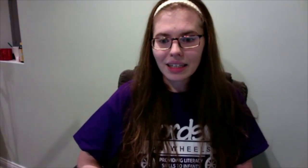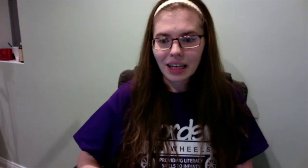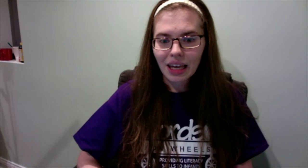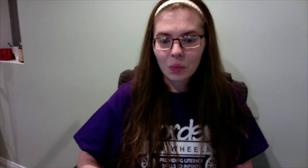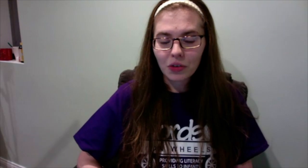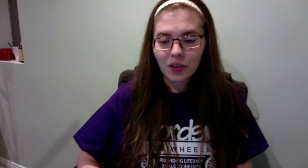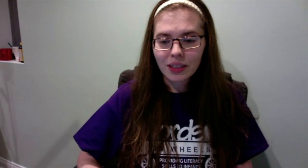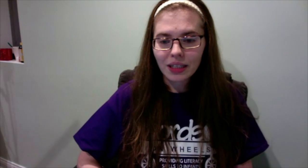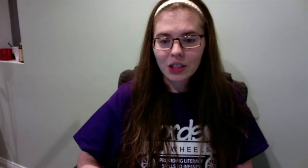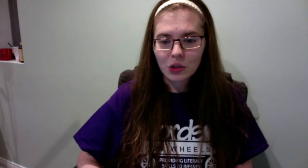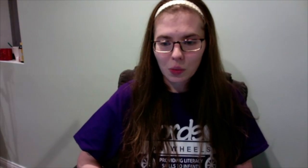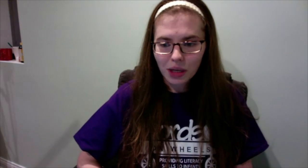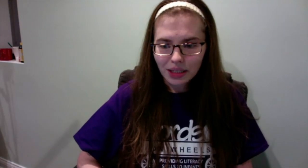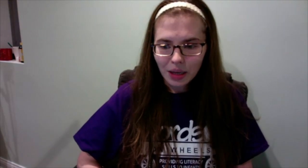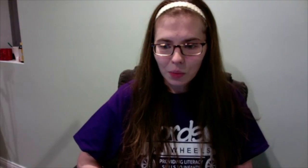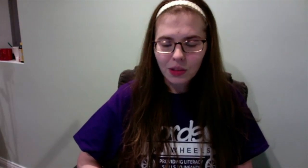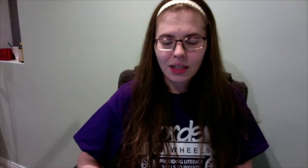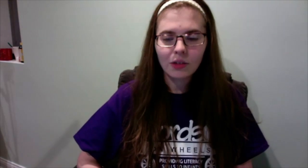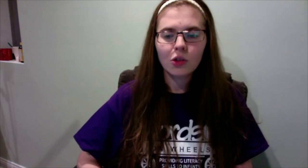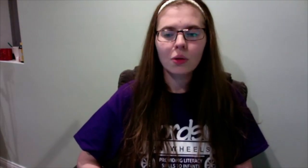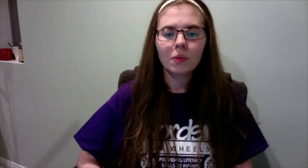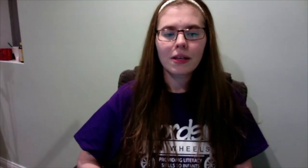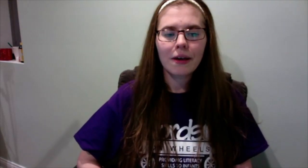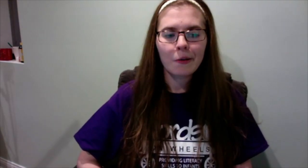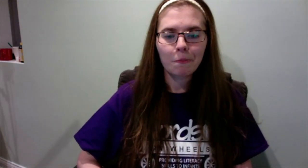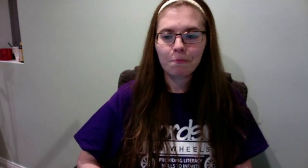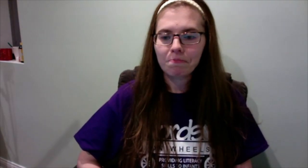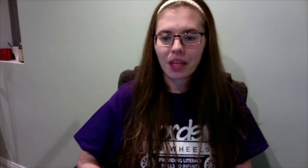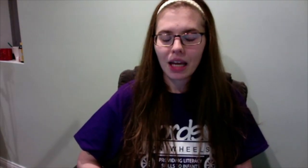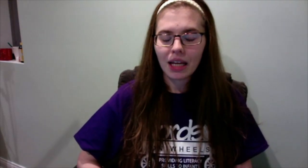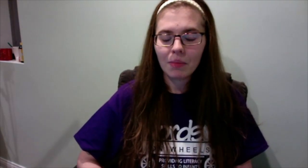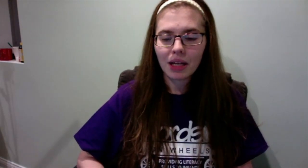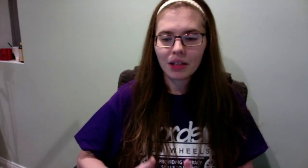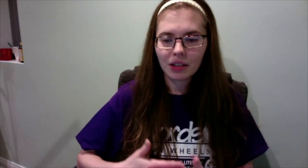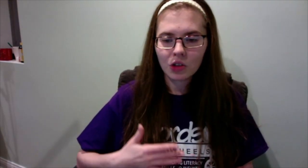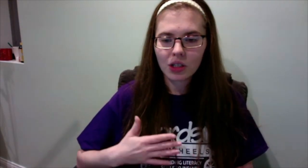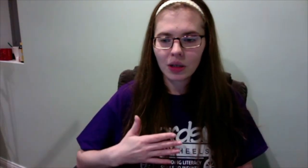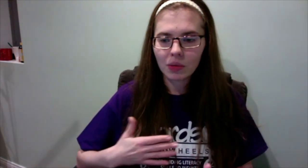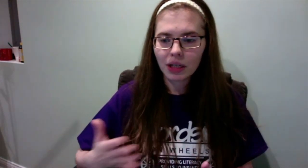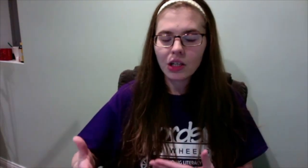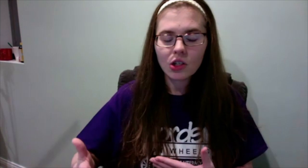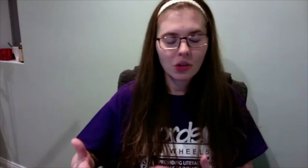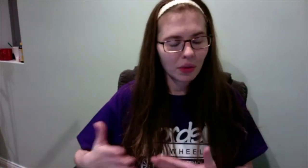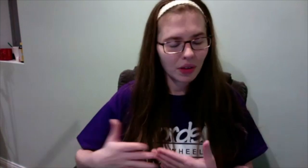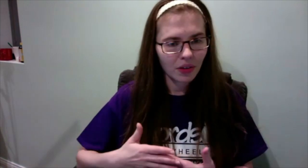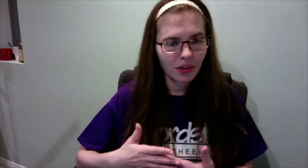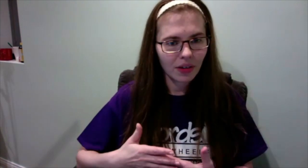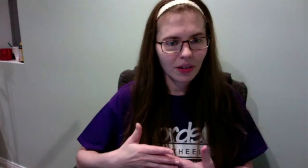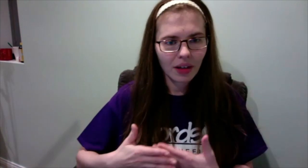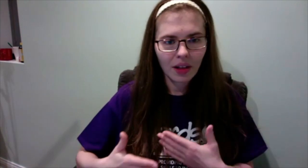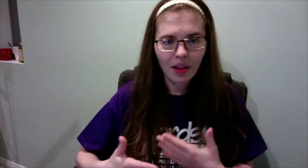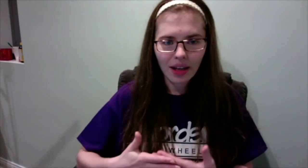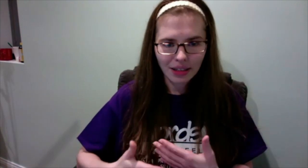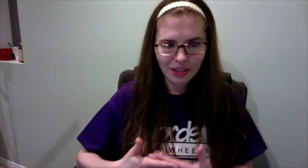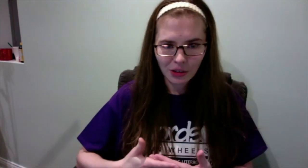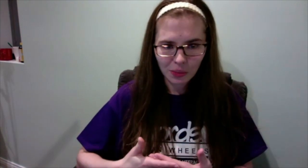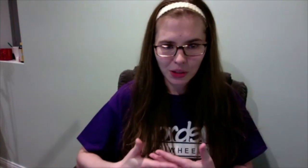it prevented so many temper tantrums. And it made just communication with her a lot easier